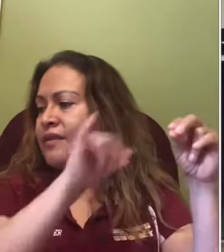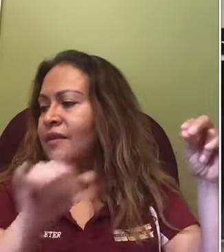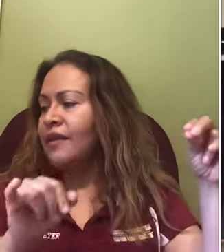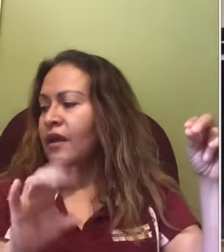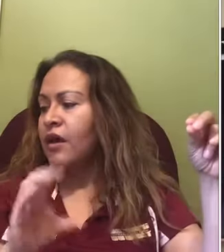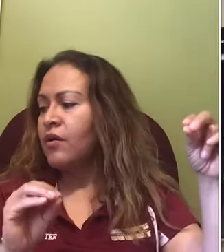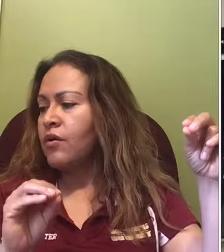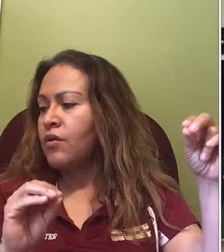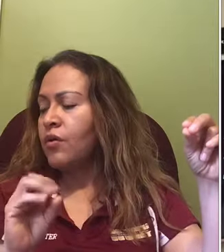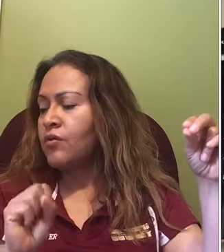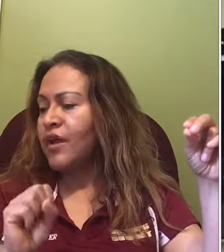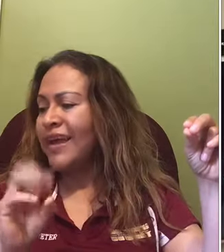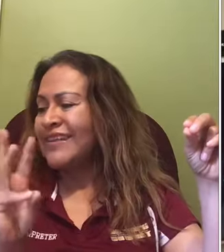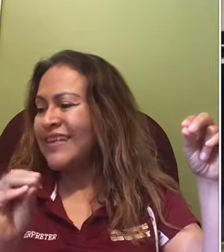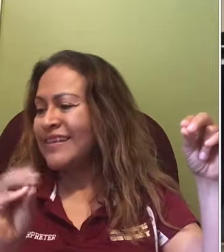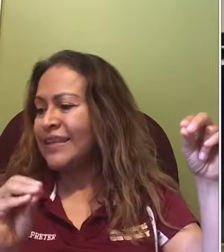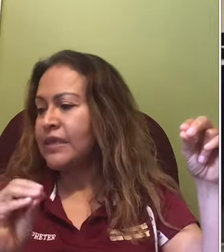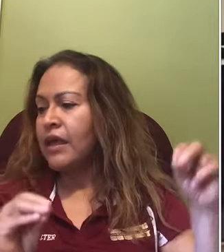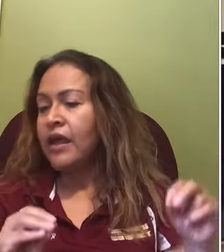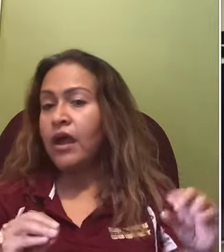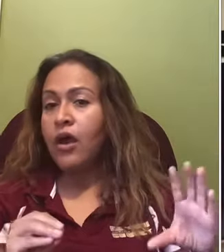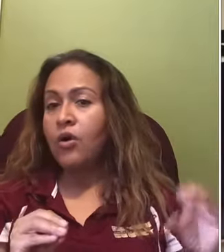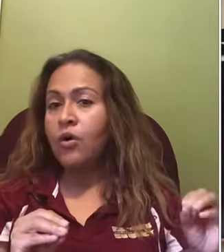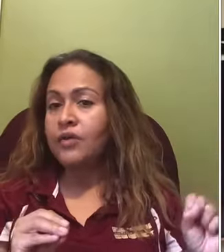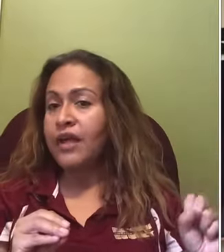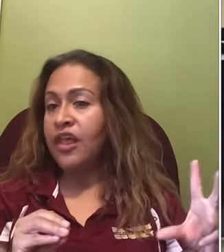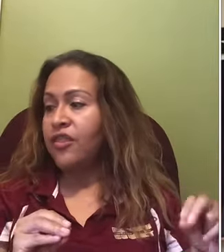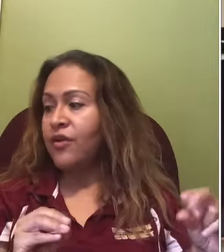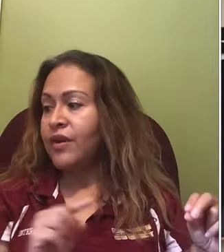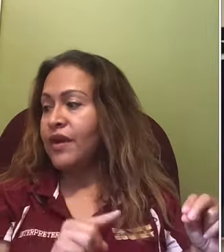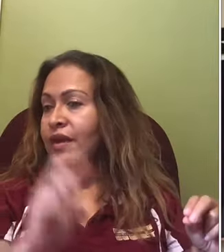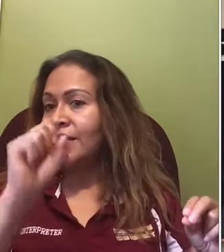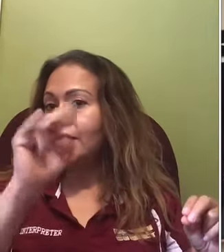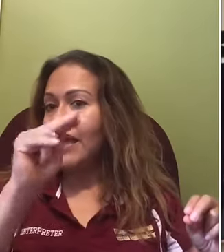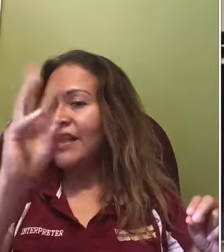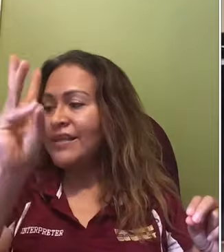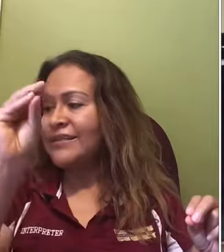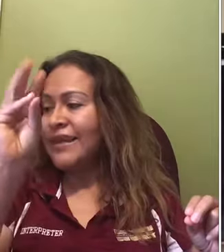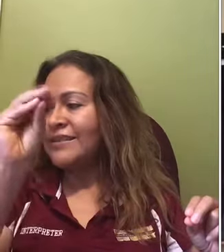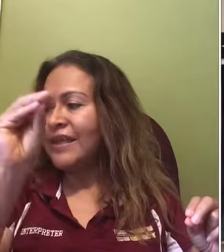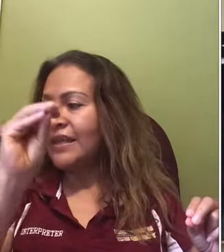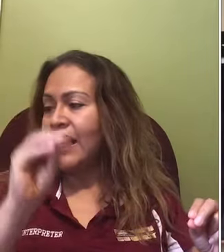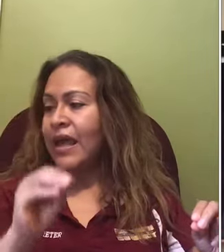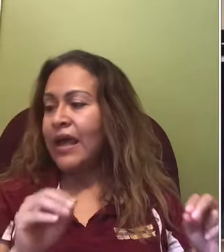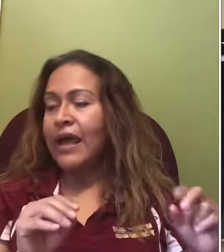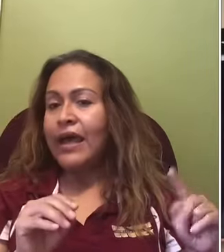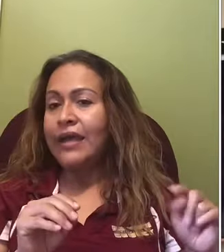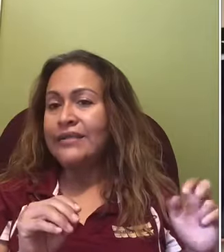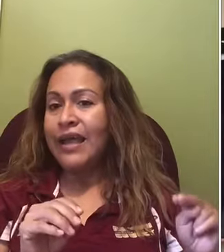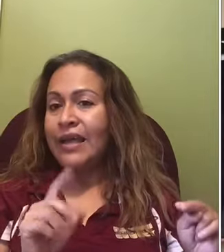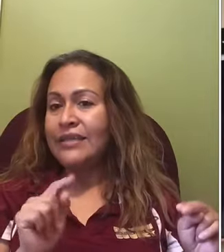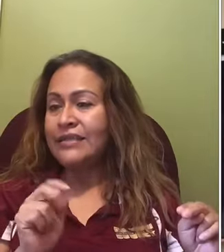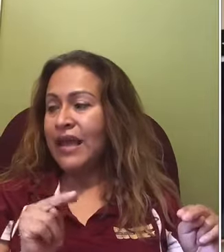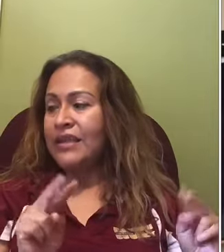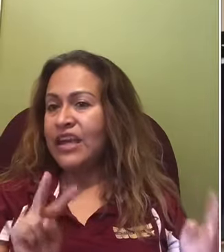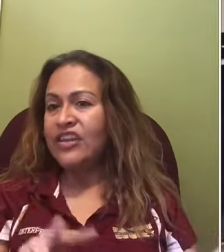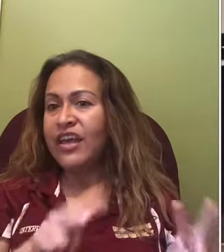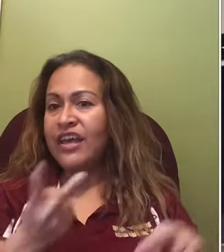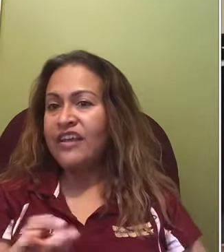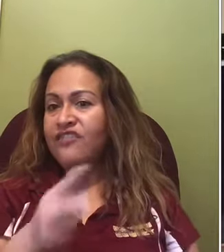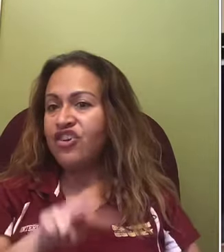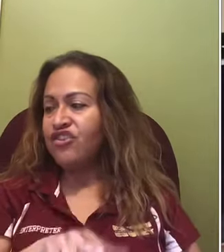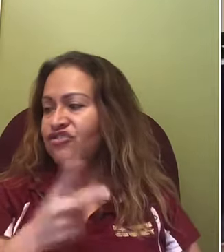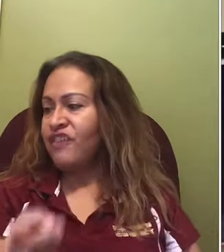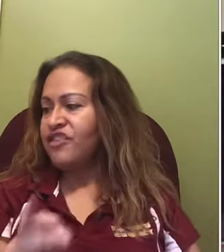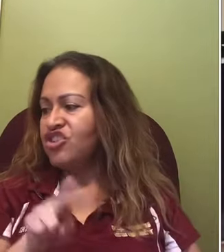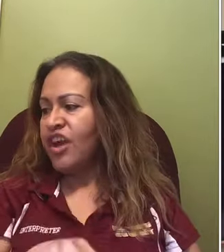60 degrees. The cosine of 30 degrees is the same thing as the sine of 60 degrees. And then these guys are the inverse of each other. And I think if you think of a little bit about this